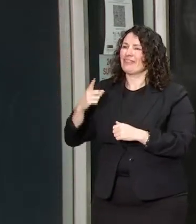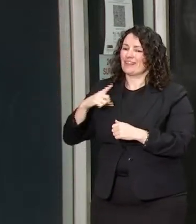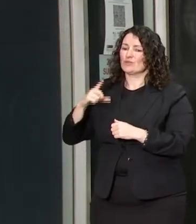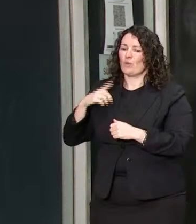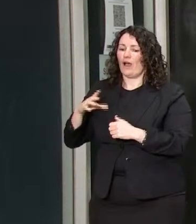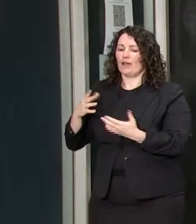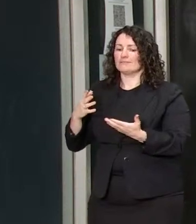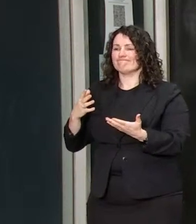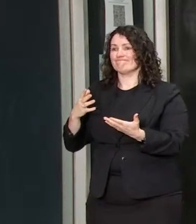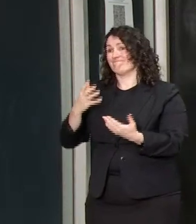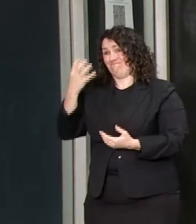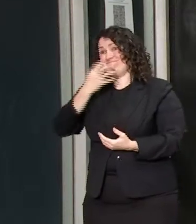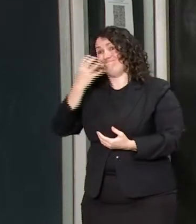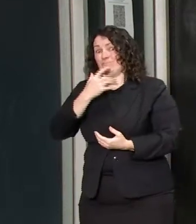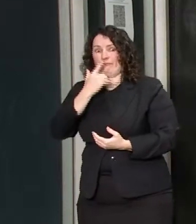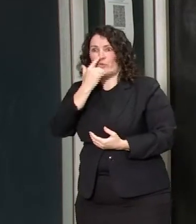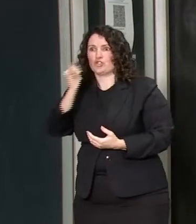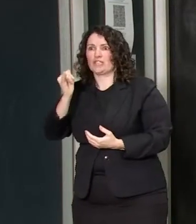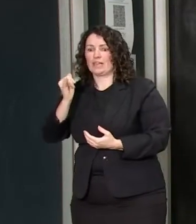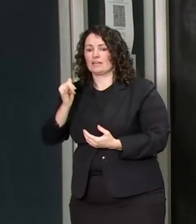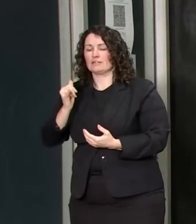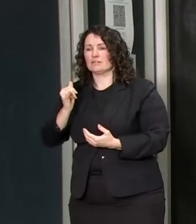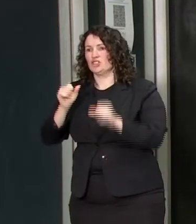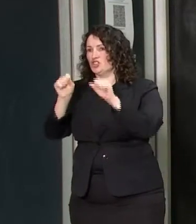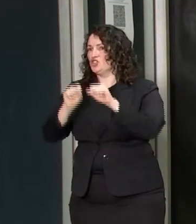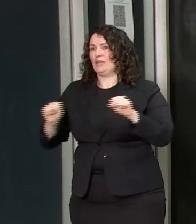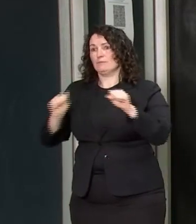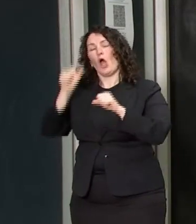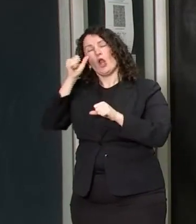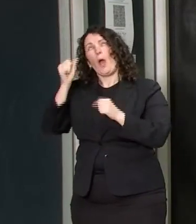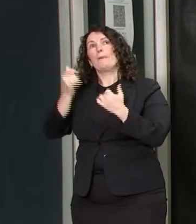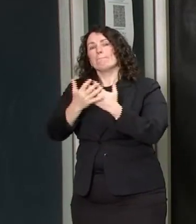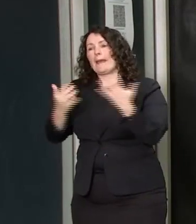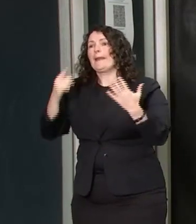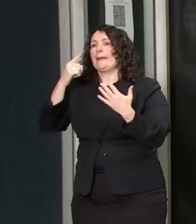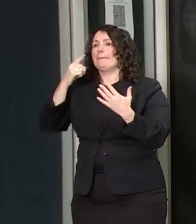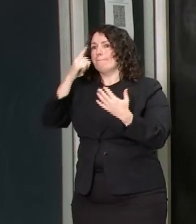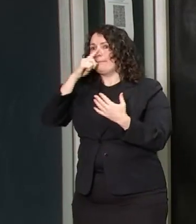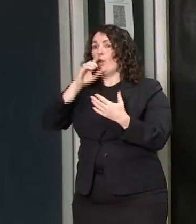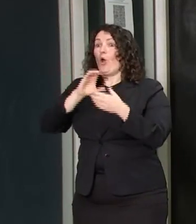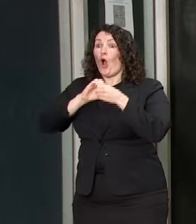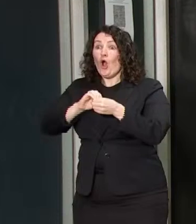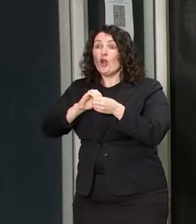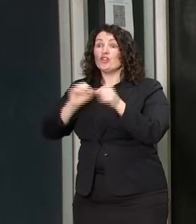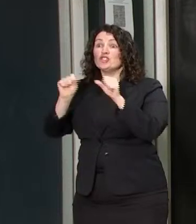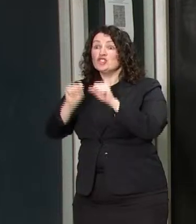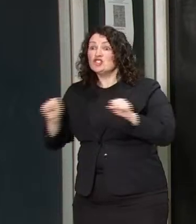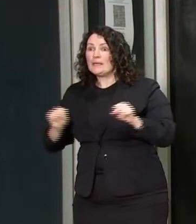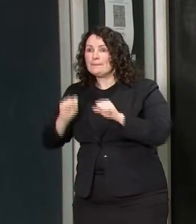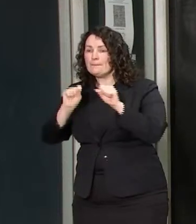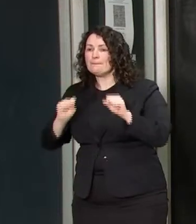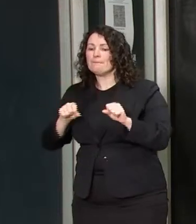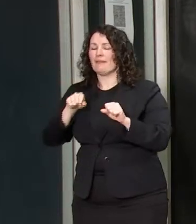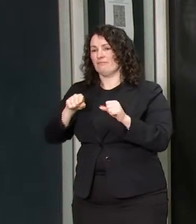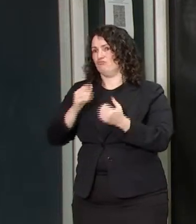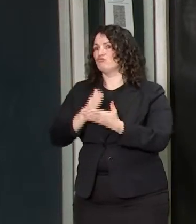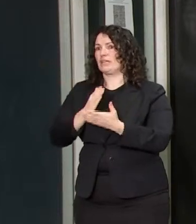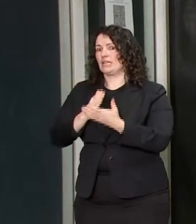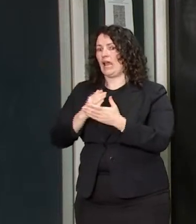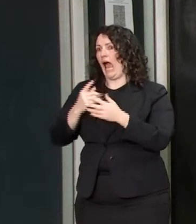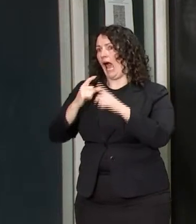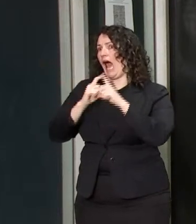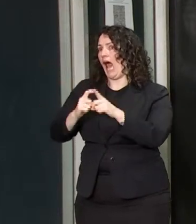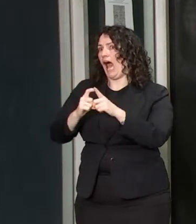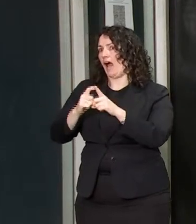industry has absolutely done it tough. I know they are ready and willing to do whatever they can to try and mitigate the risk.